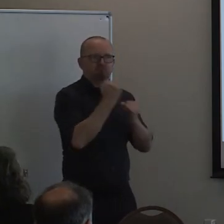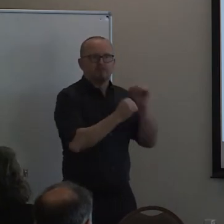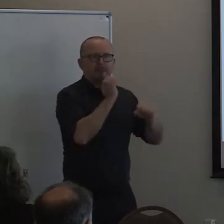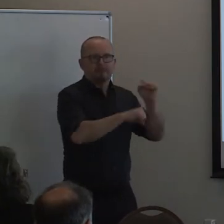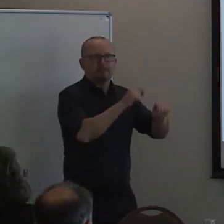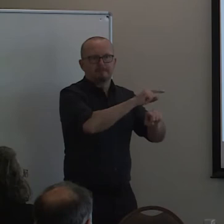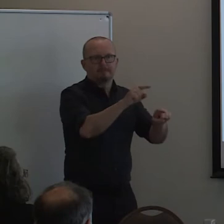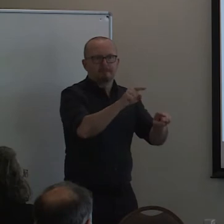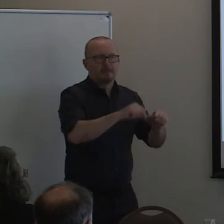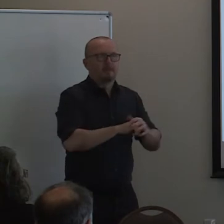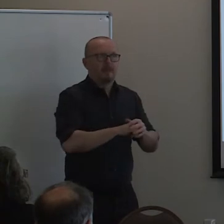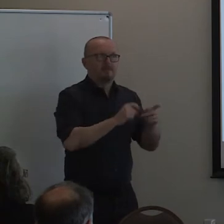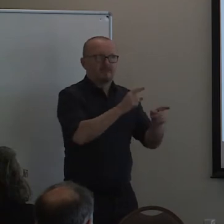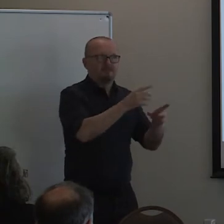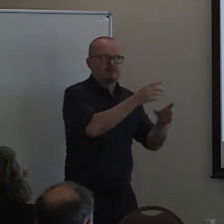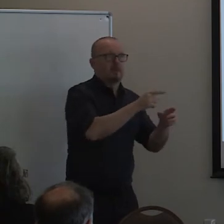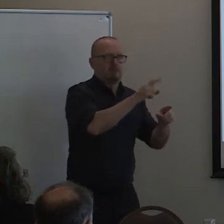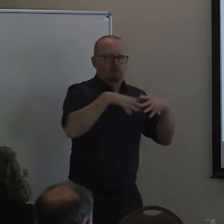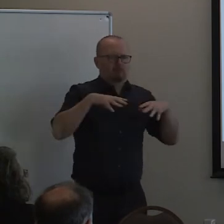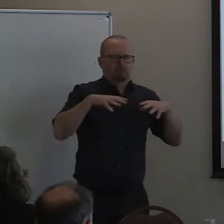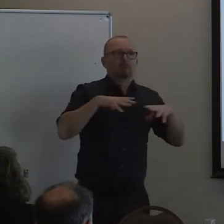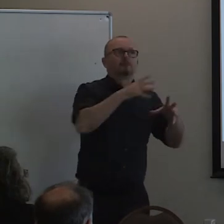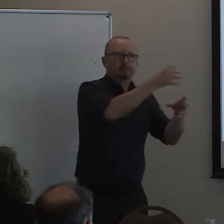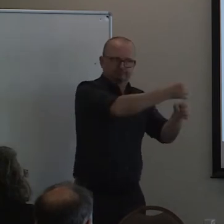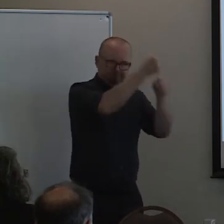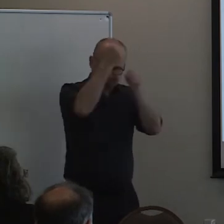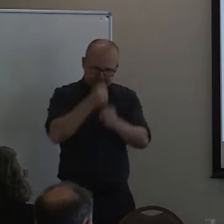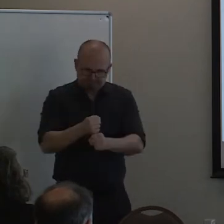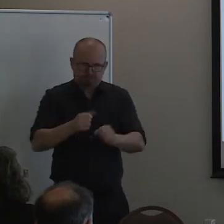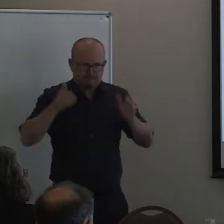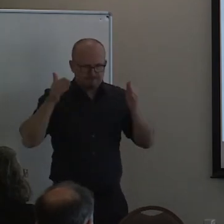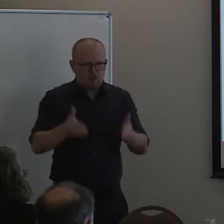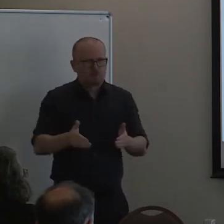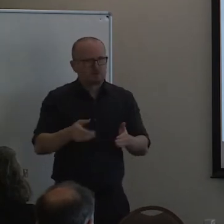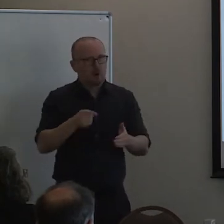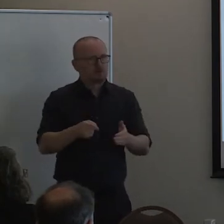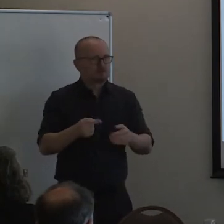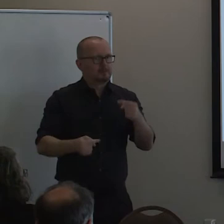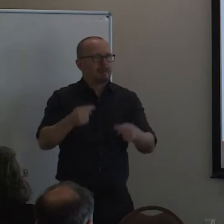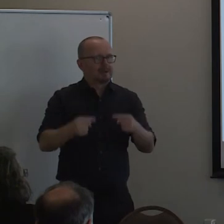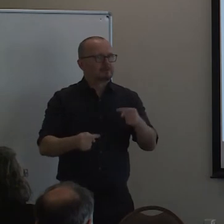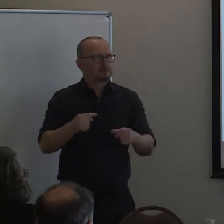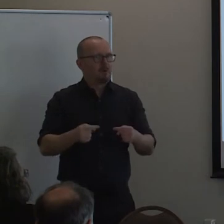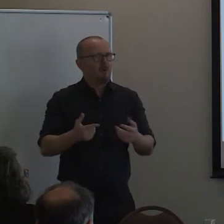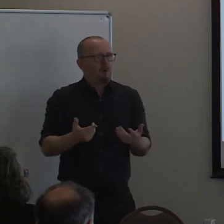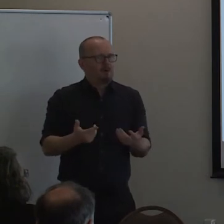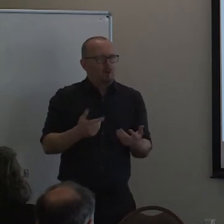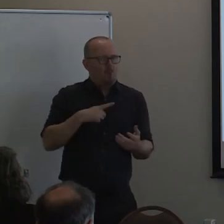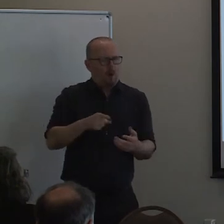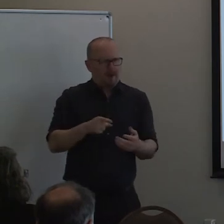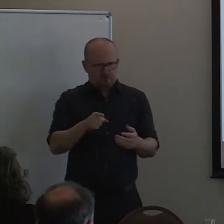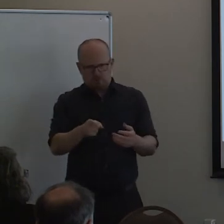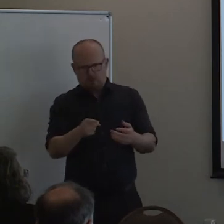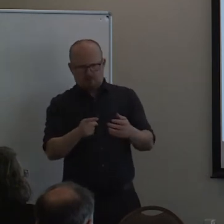been increasingly pulled into the middle of these highly politicized debates, and all these perceptions of neutrality have just fallen down,